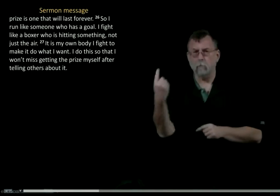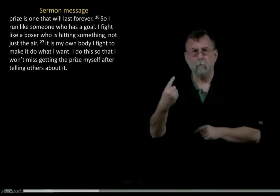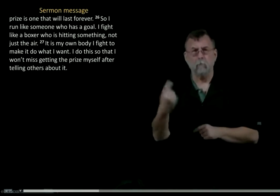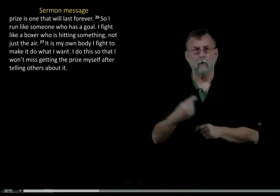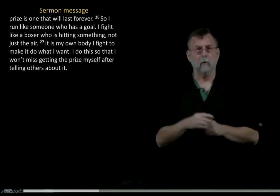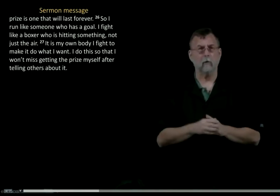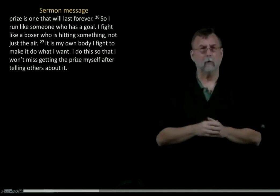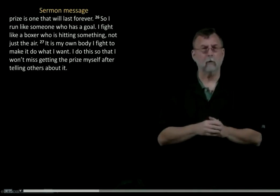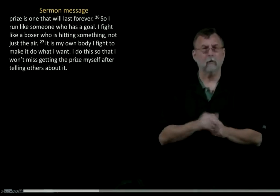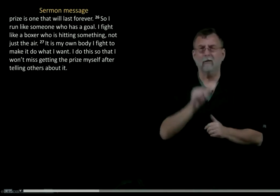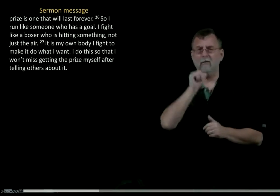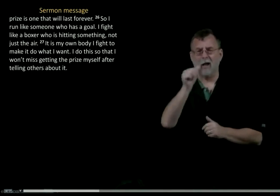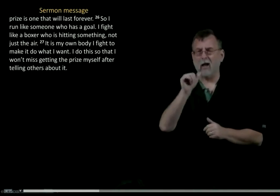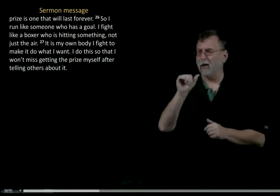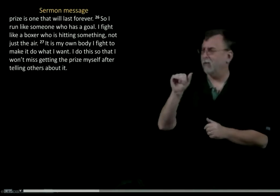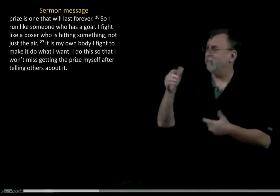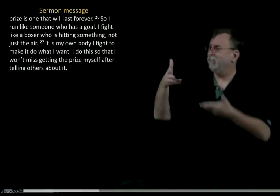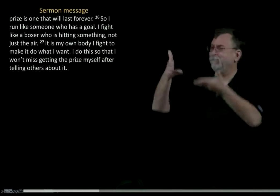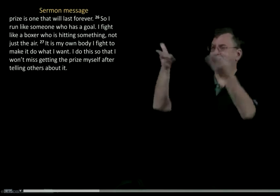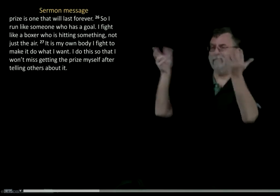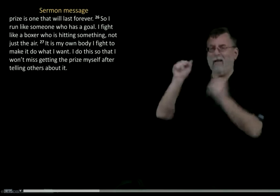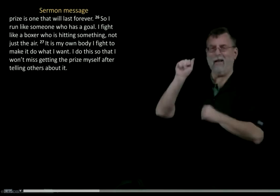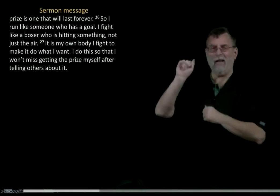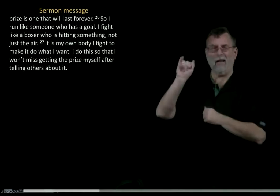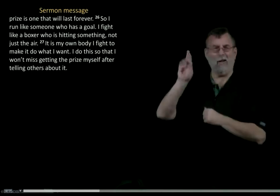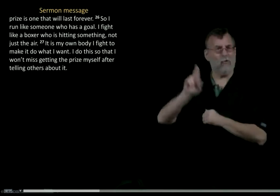hitting something, not just the air.